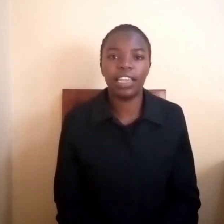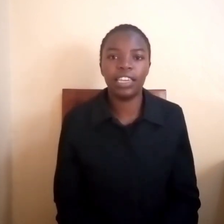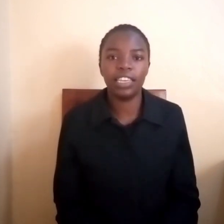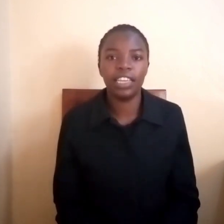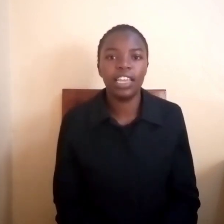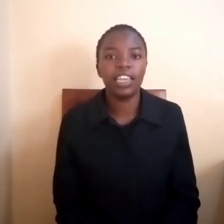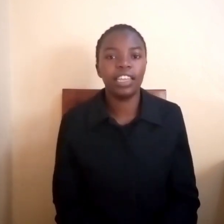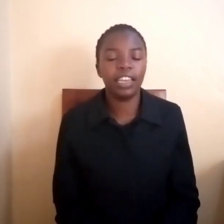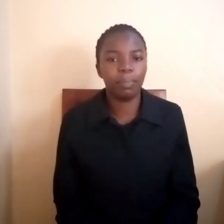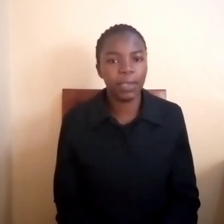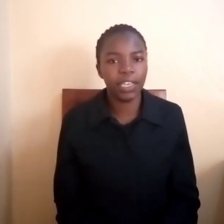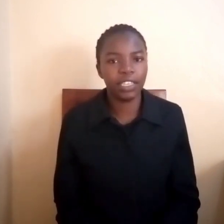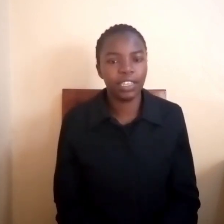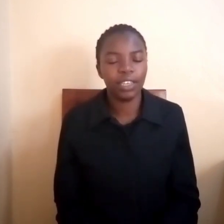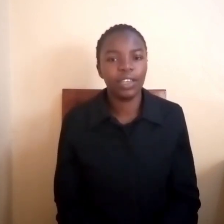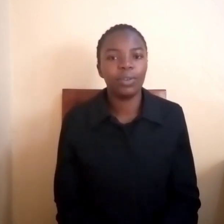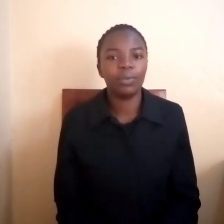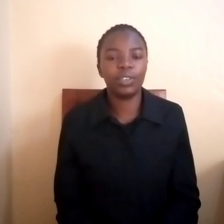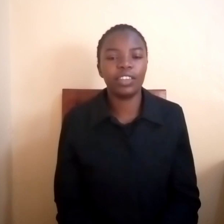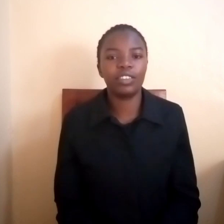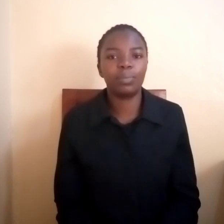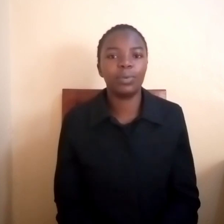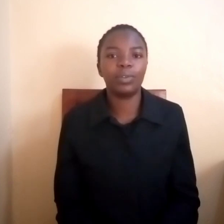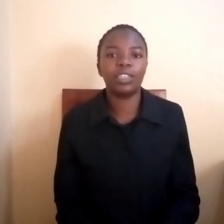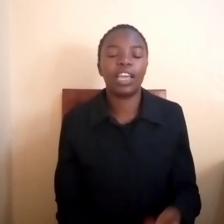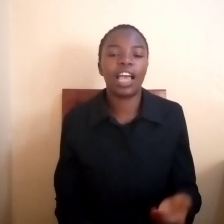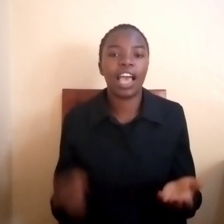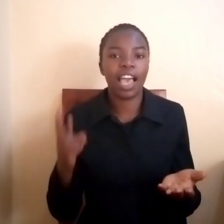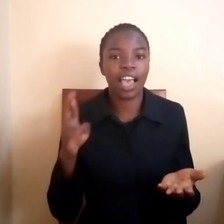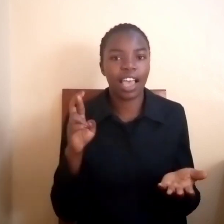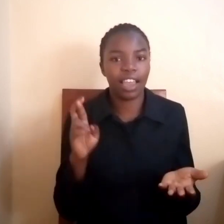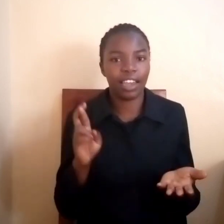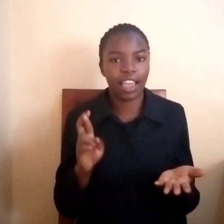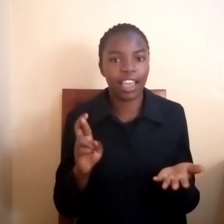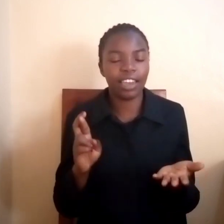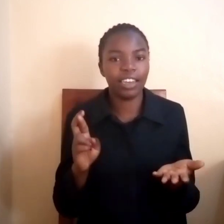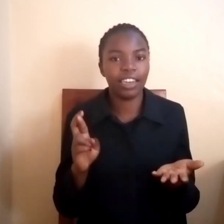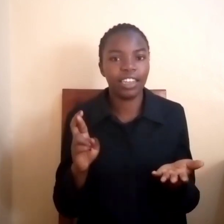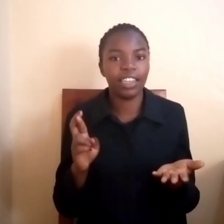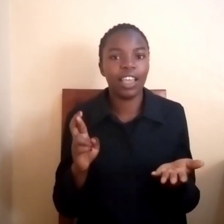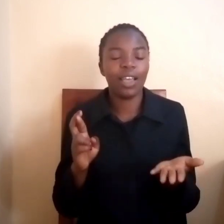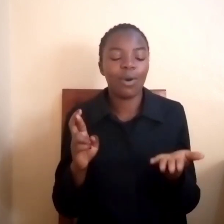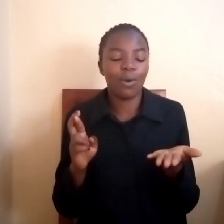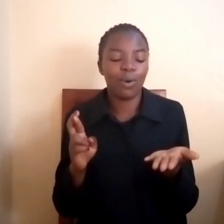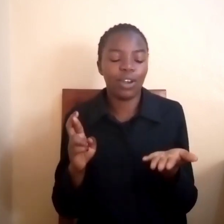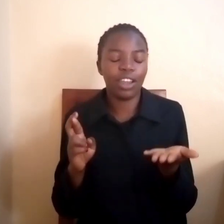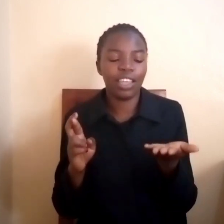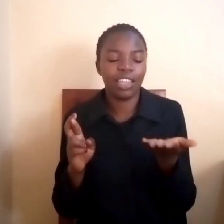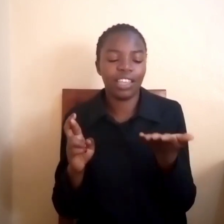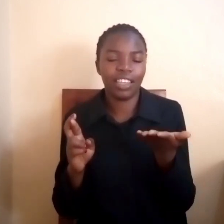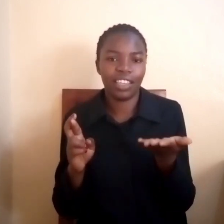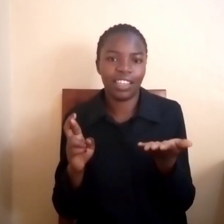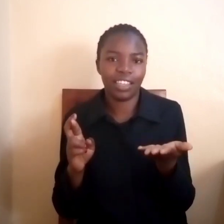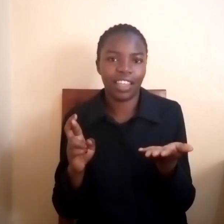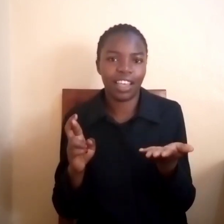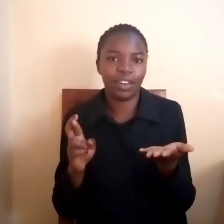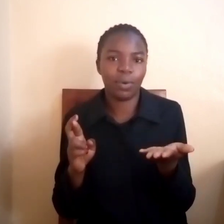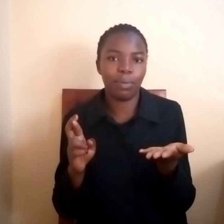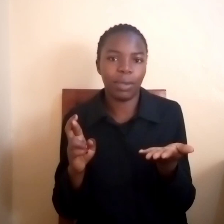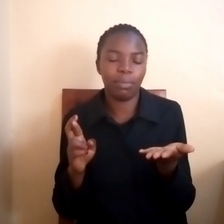signing repeat, we just put an R on an open